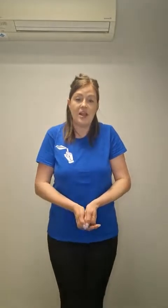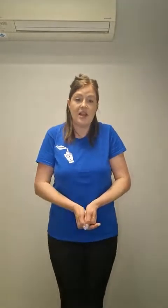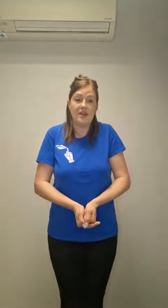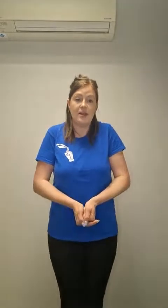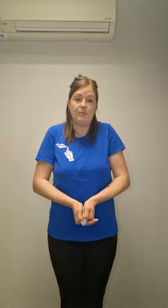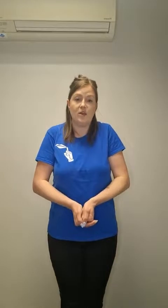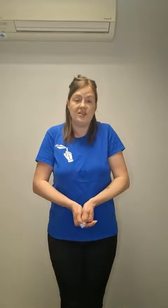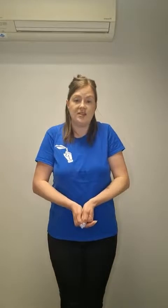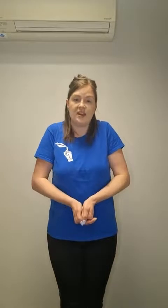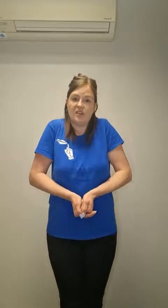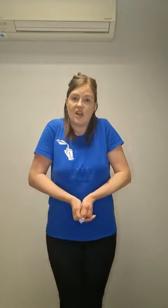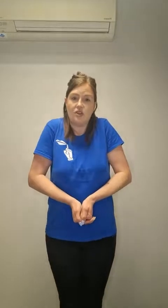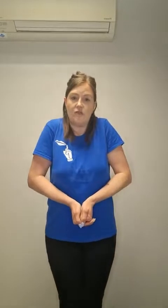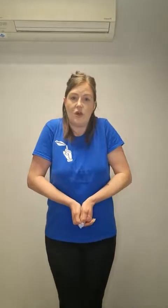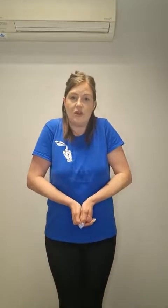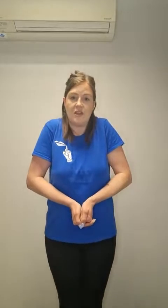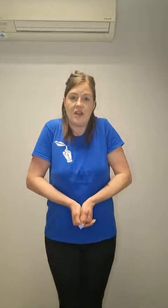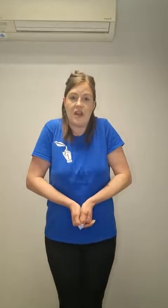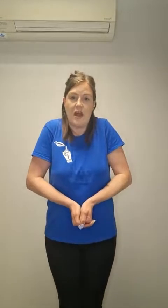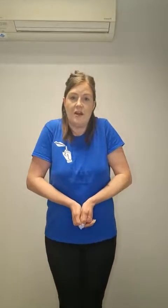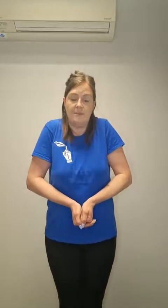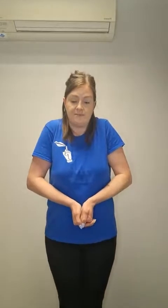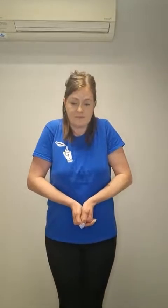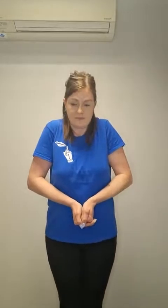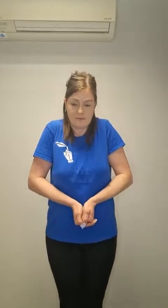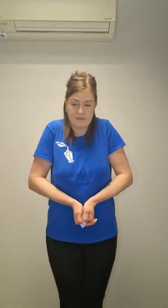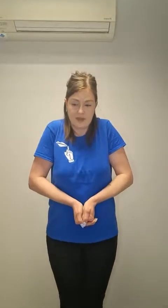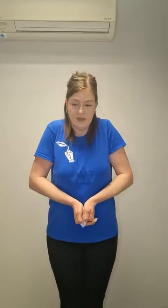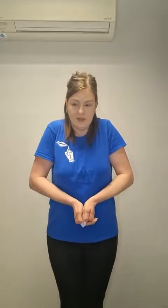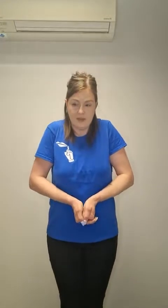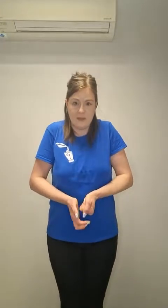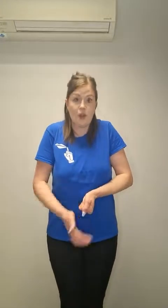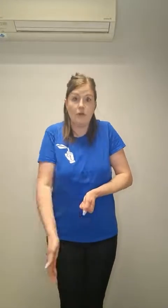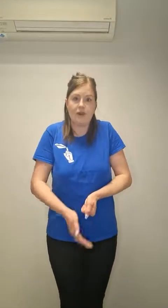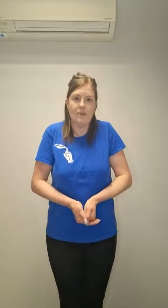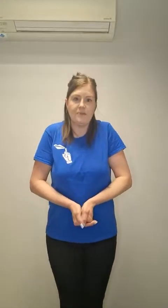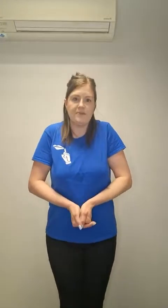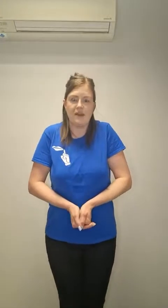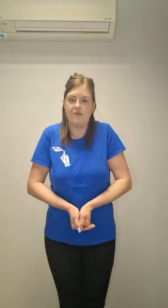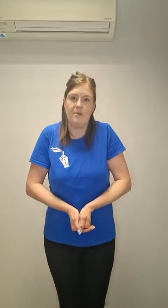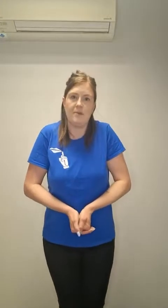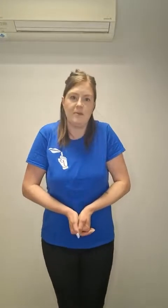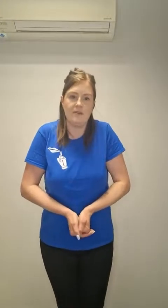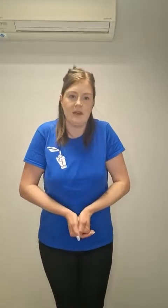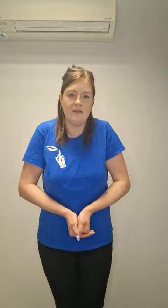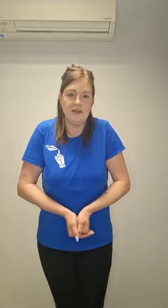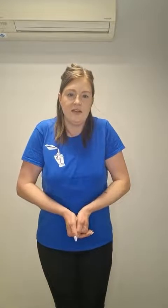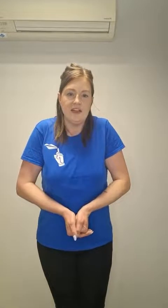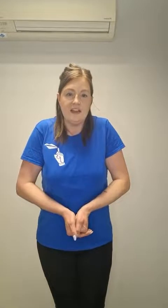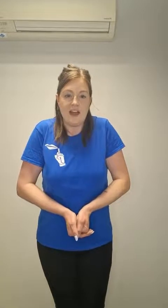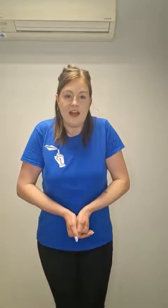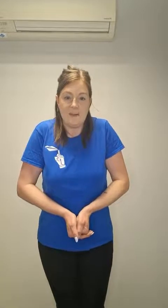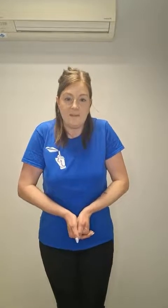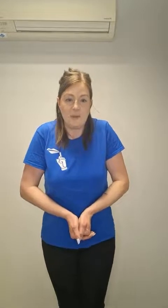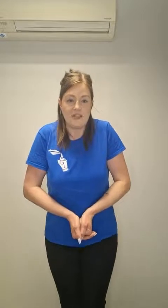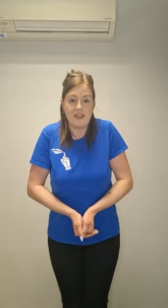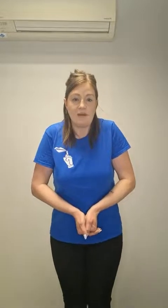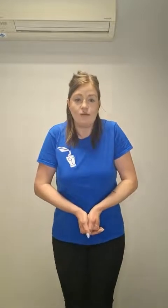in, pointing down. So like you've got the golf club, I can remember the word then, pointing down,